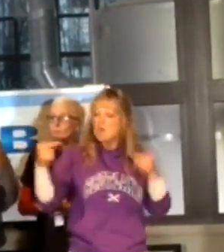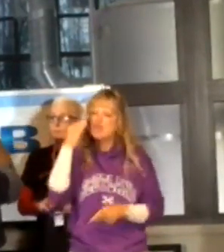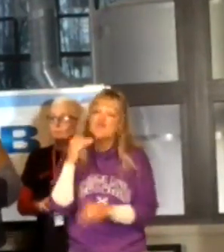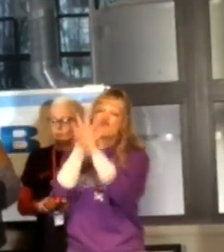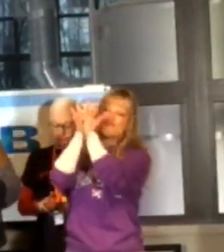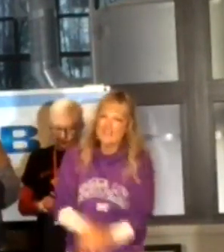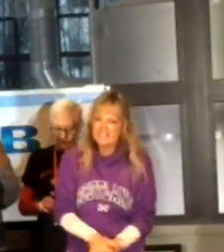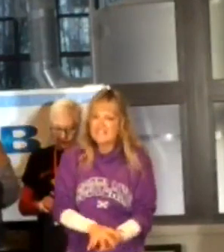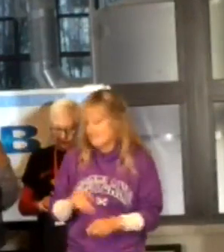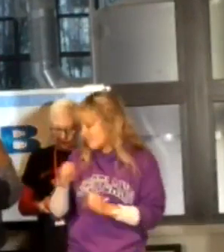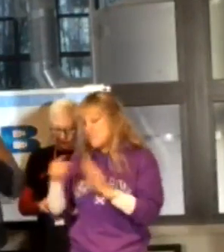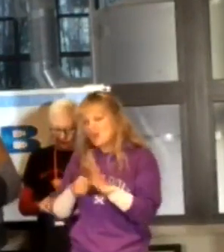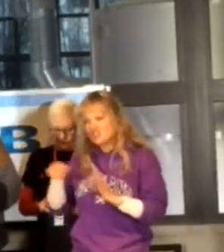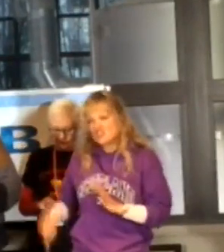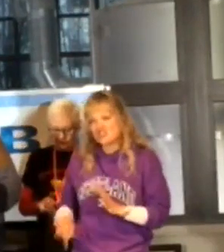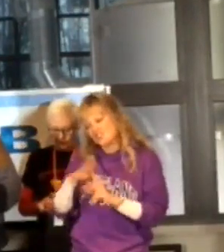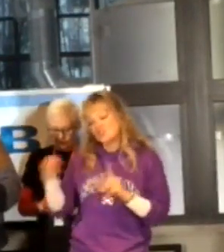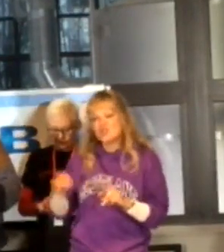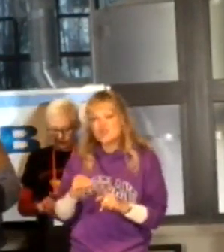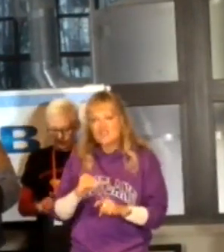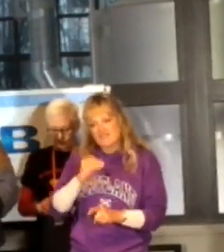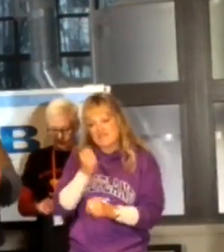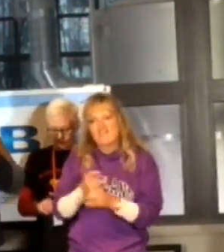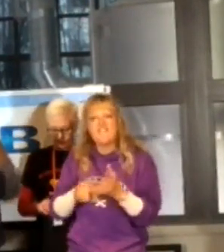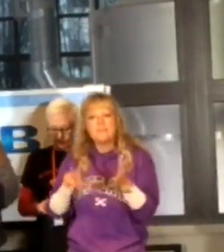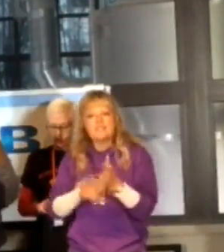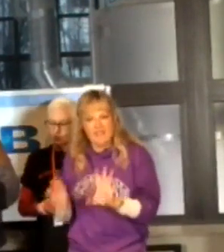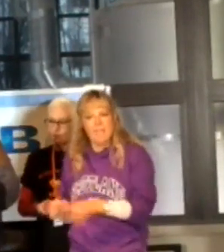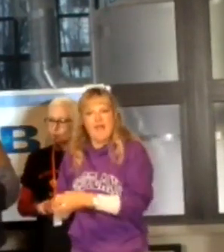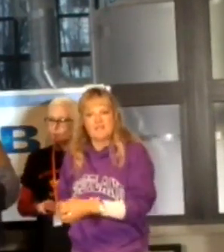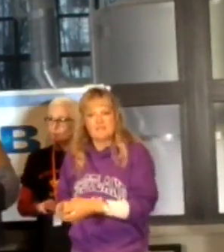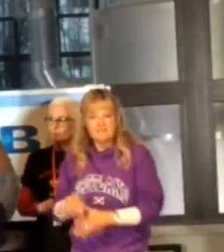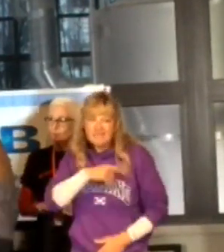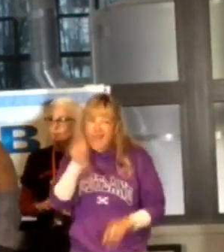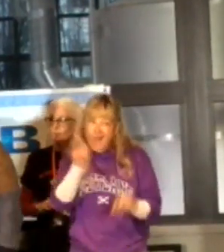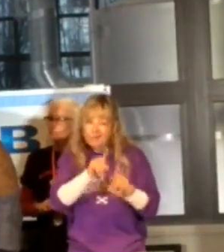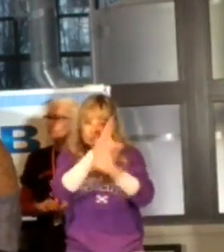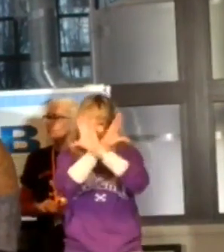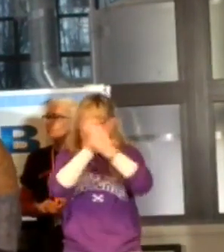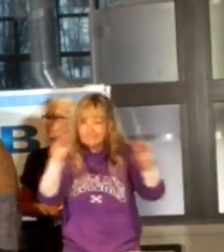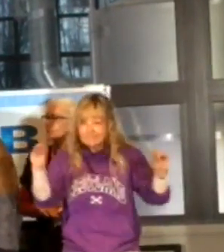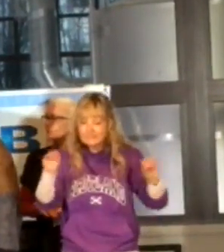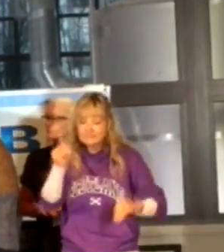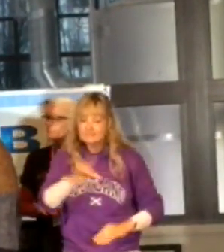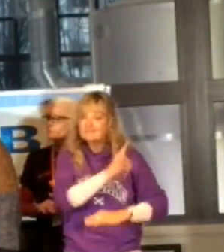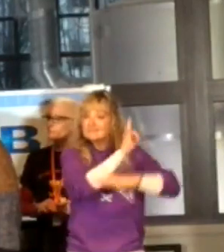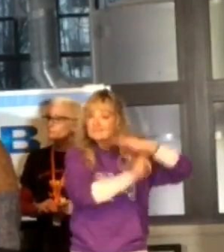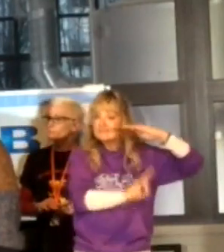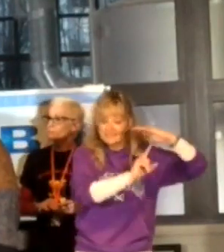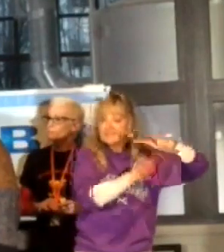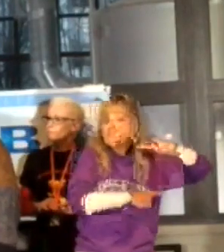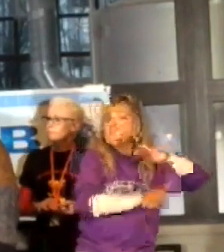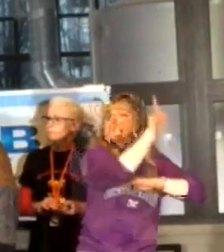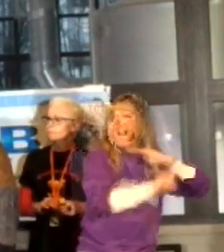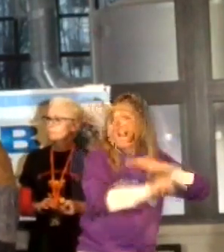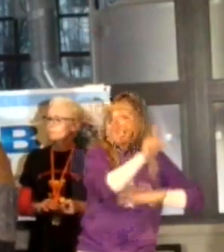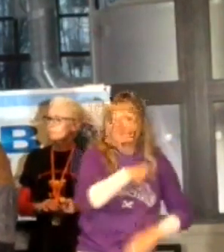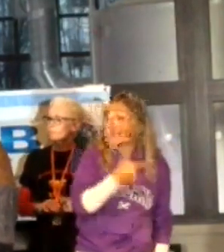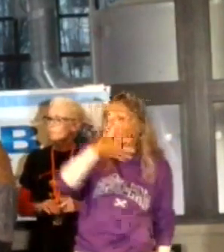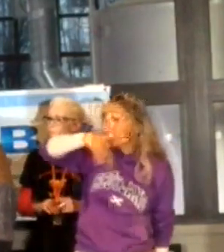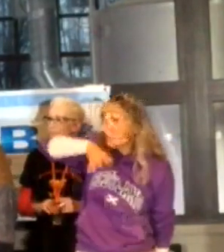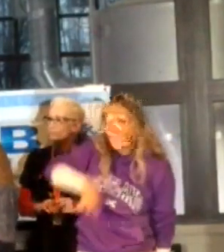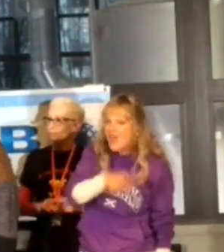of Boris Johnson and the Tory party. We're also serving notice on the Trident missiles on the Clyde. We don't